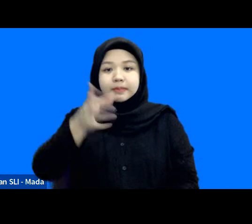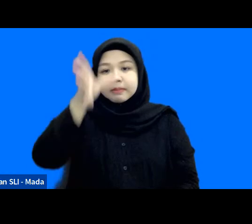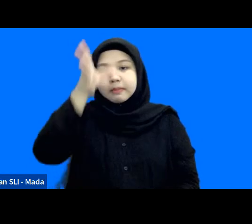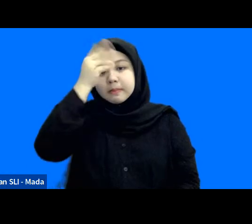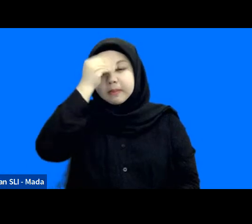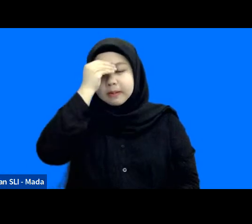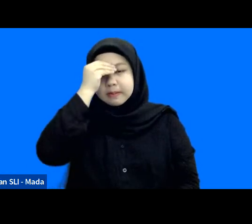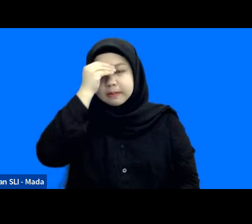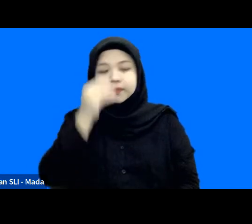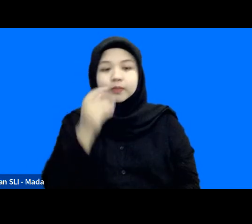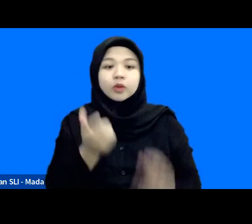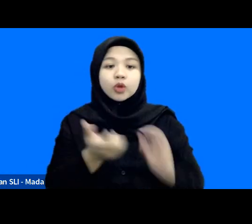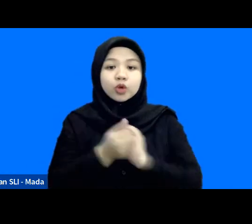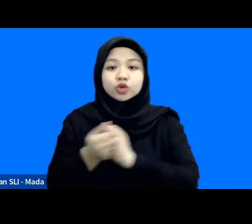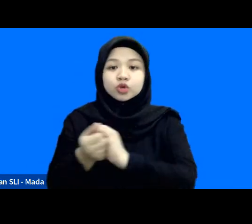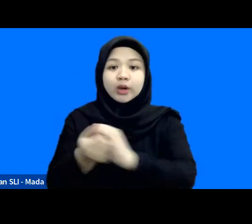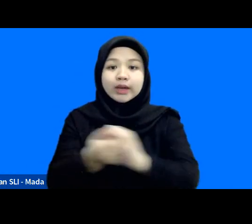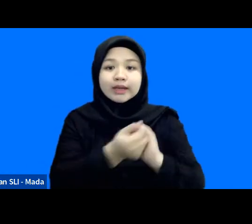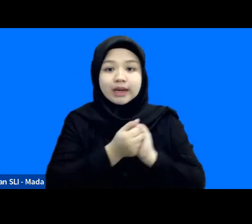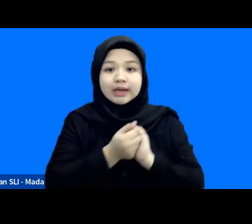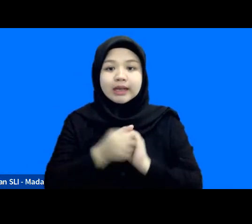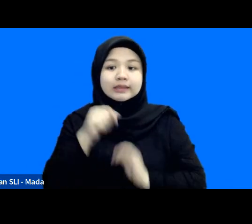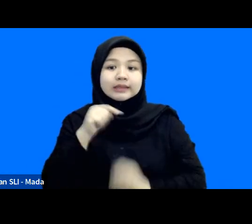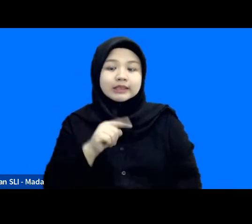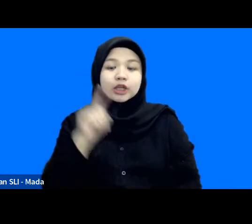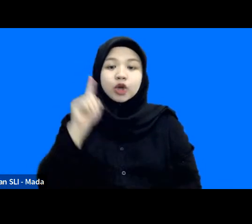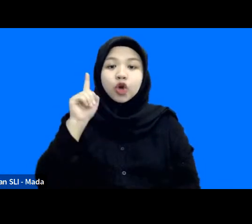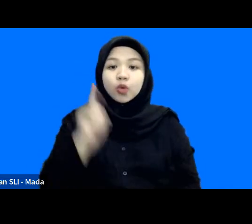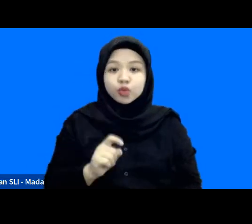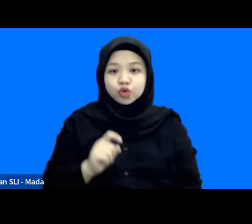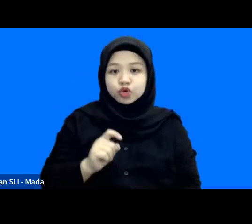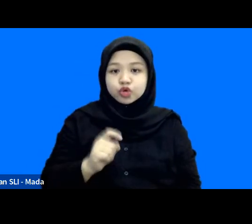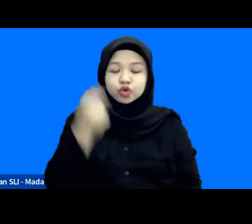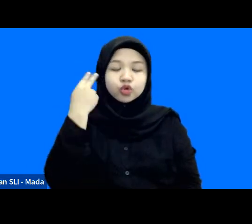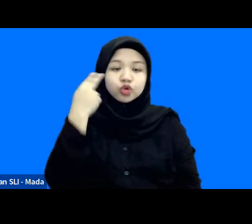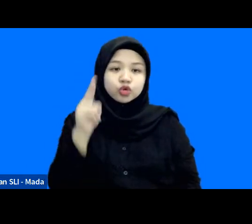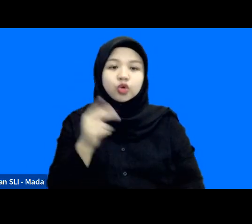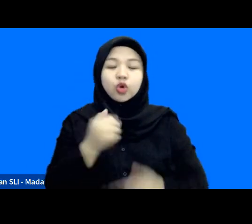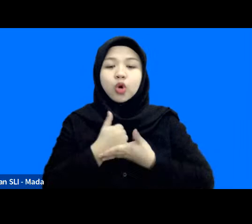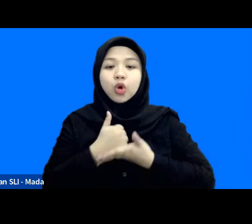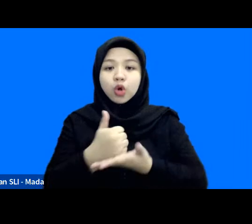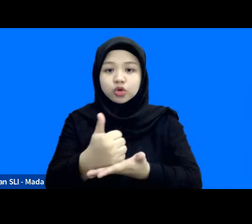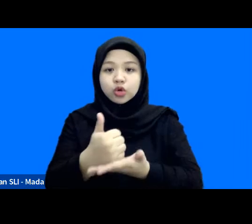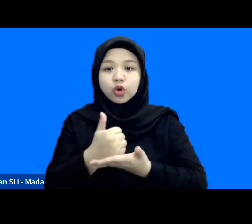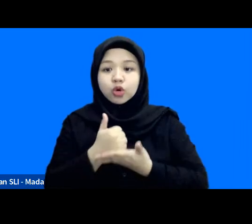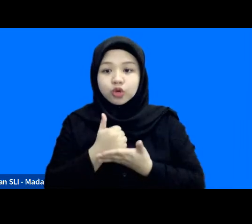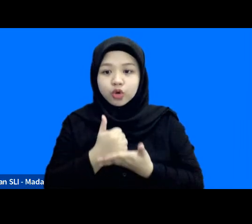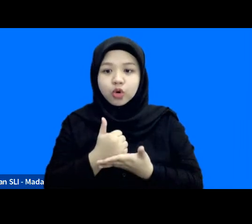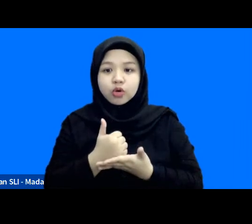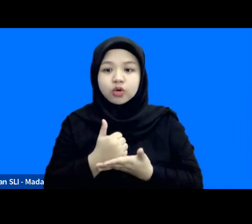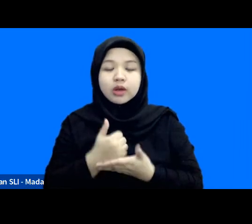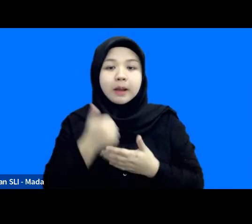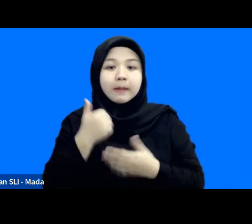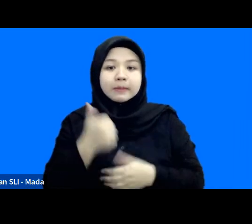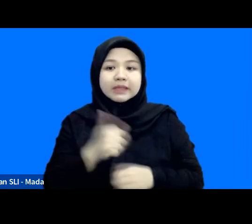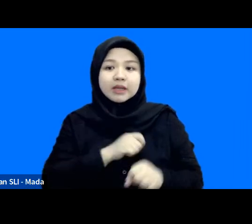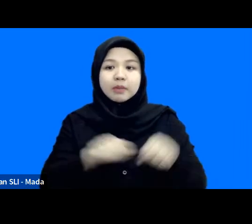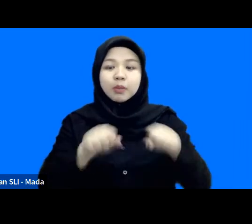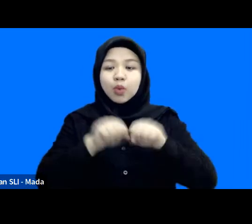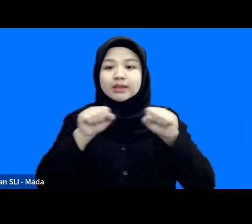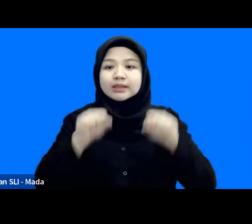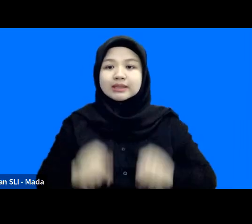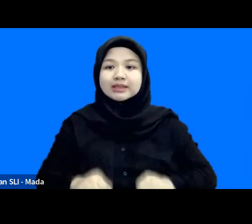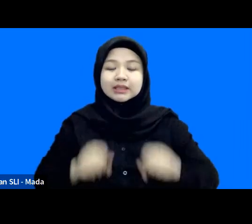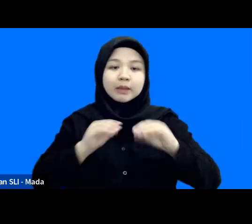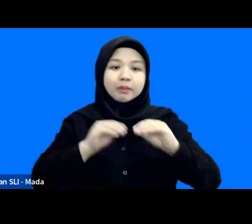mutual cooperation, or gotong royong, to build a more resilient and effective education system. A global movement is the strategy